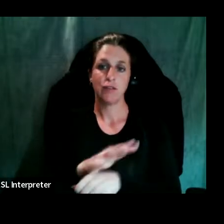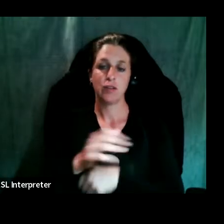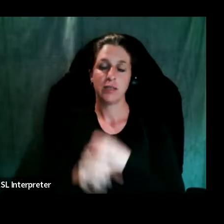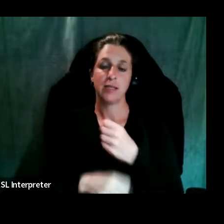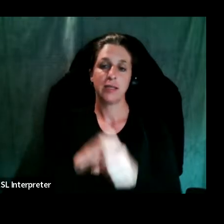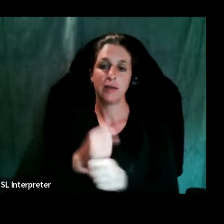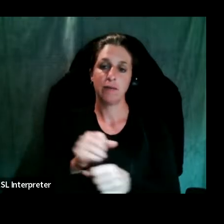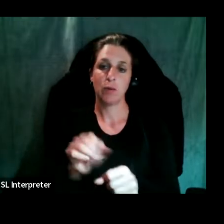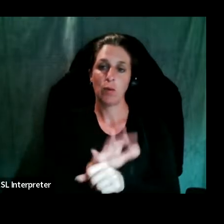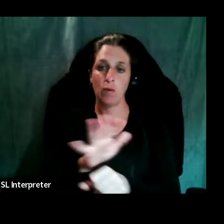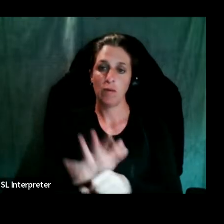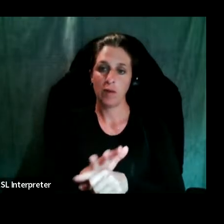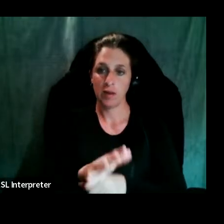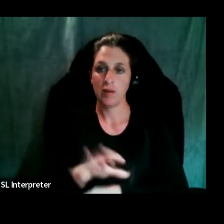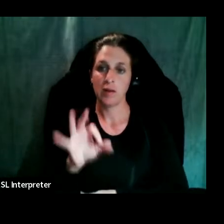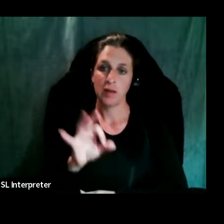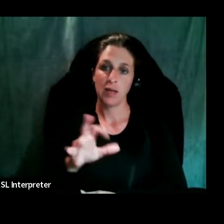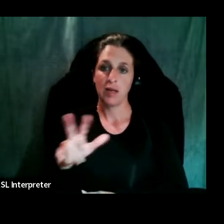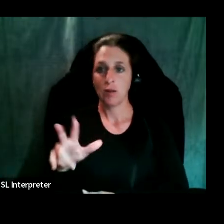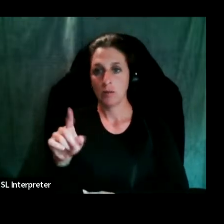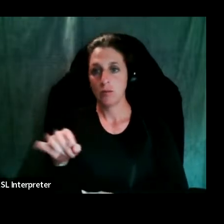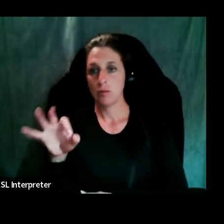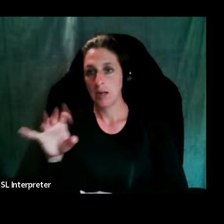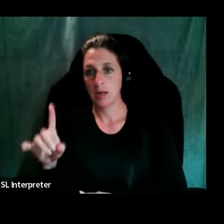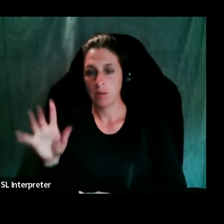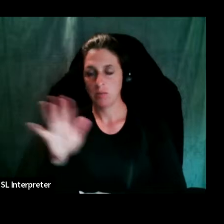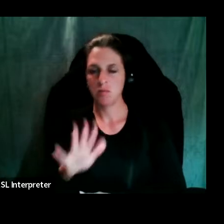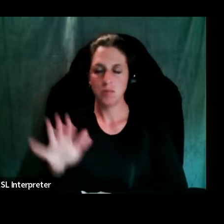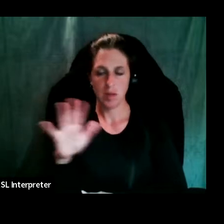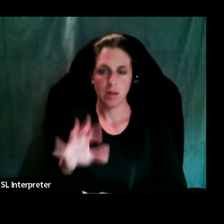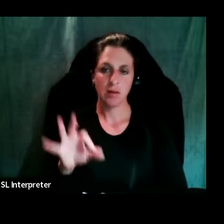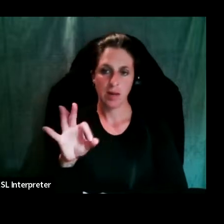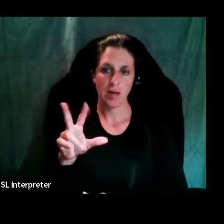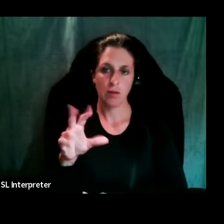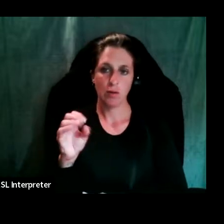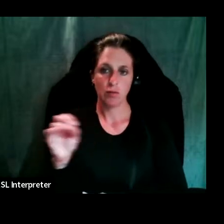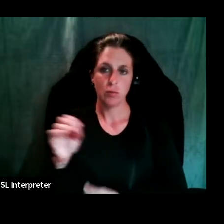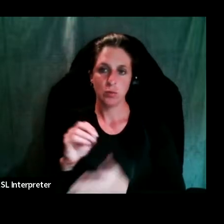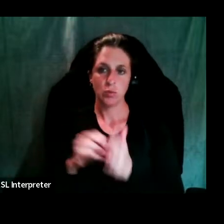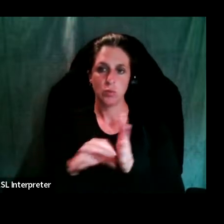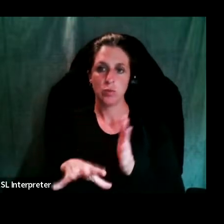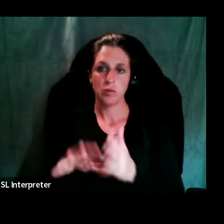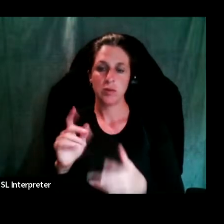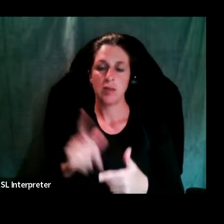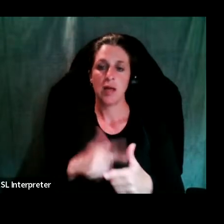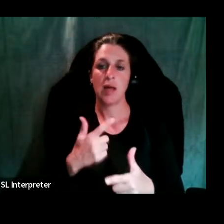and we have 9391 students, so still roughly around 9,300 students, and we have